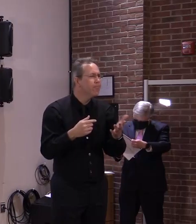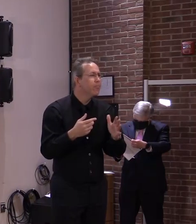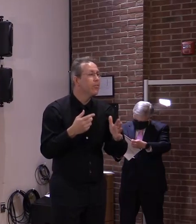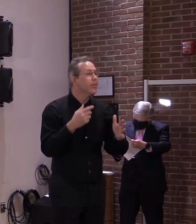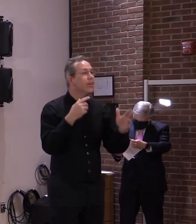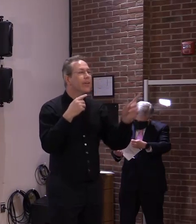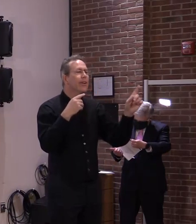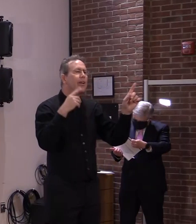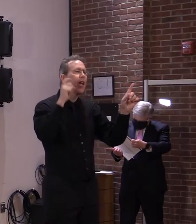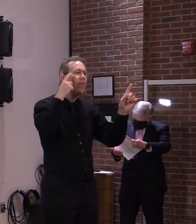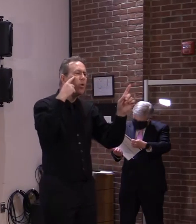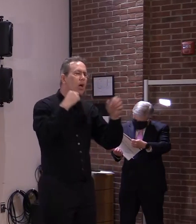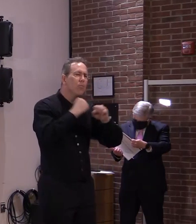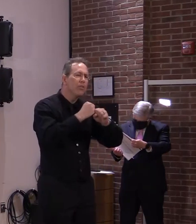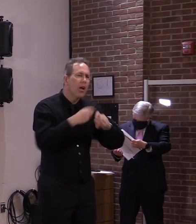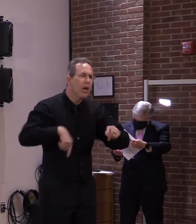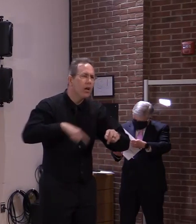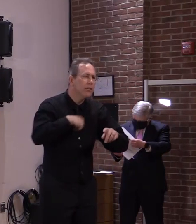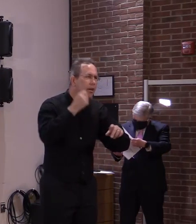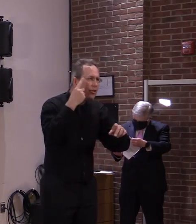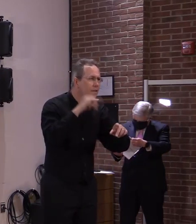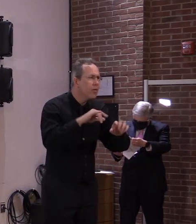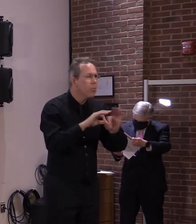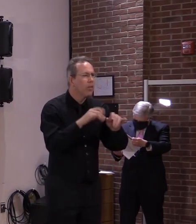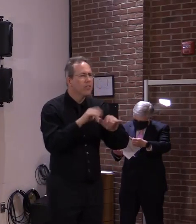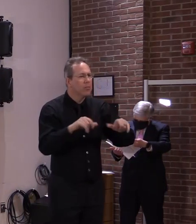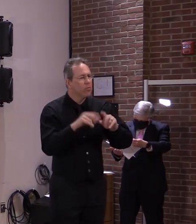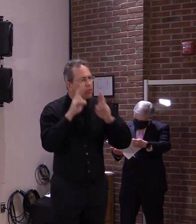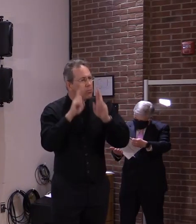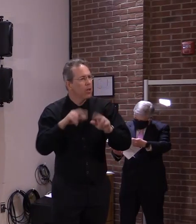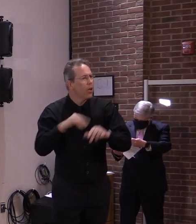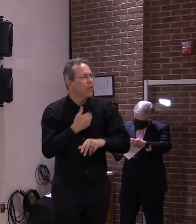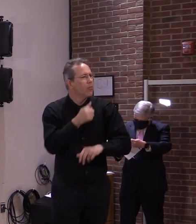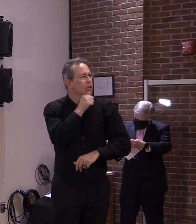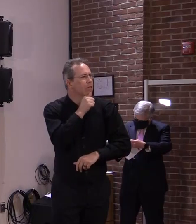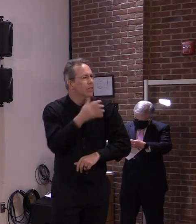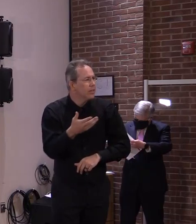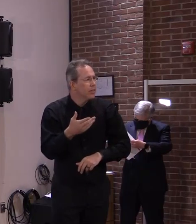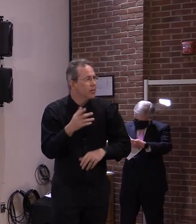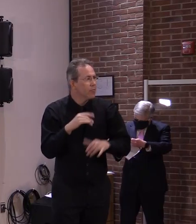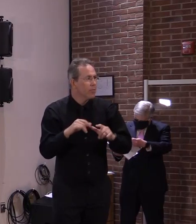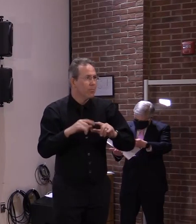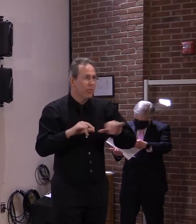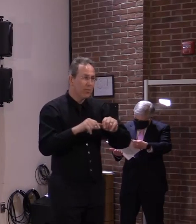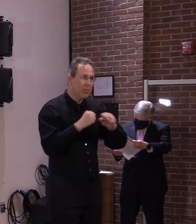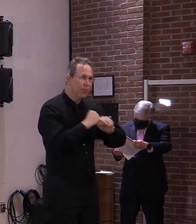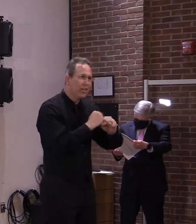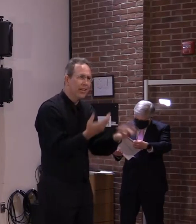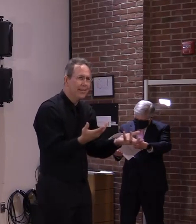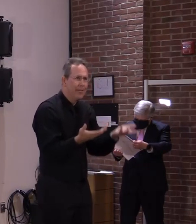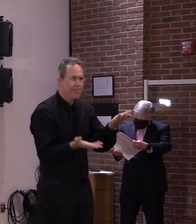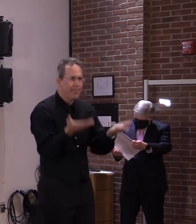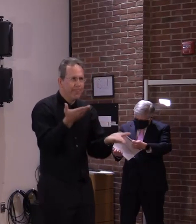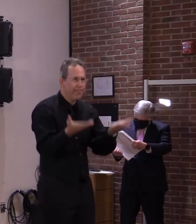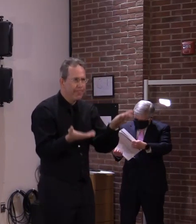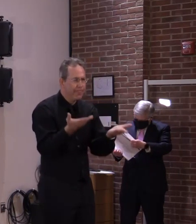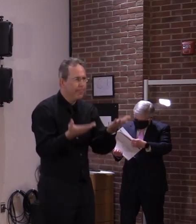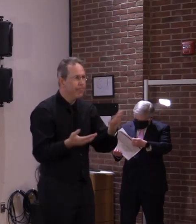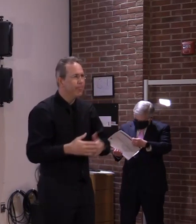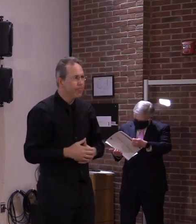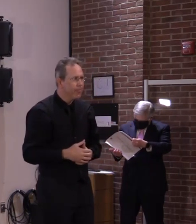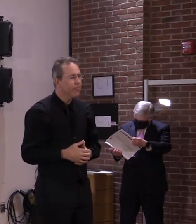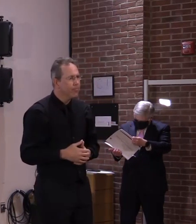protect the border. And again, we want to protect the rights of our citizens. So. We'll continue to advocate for